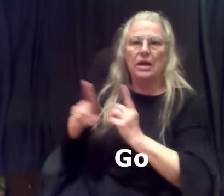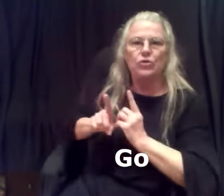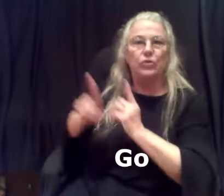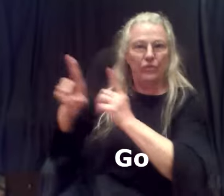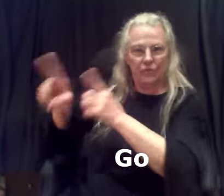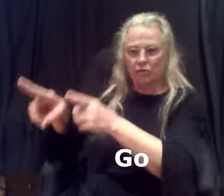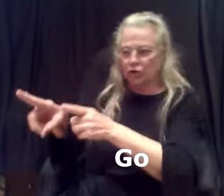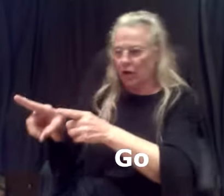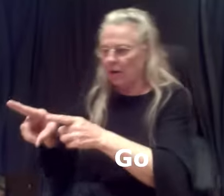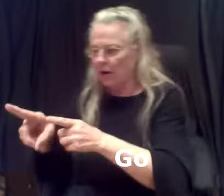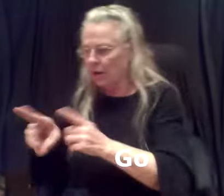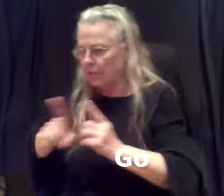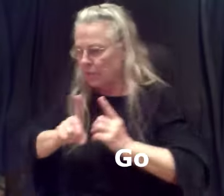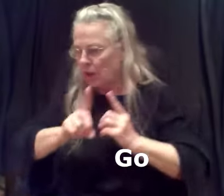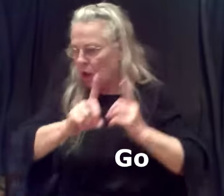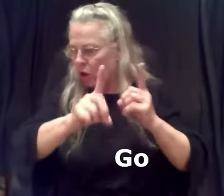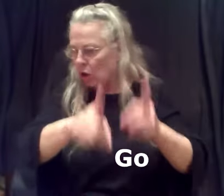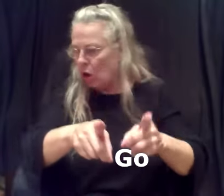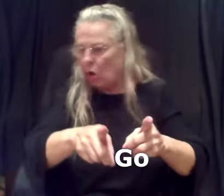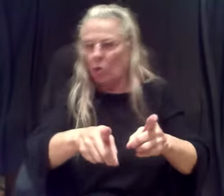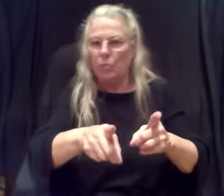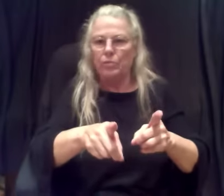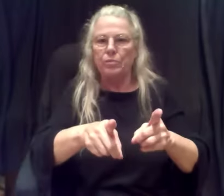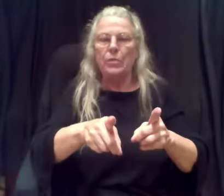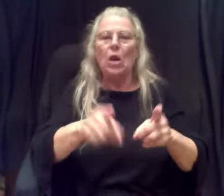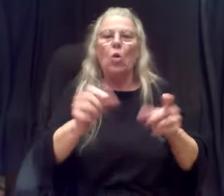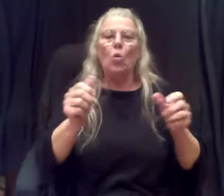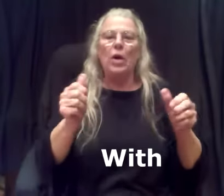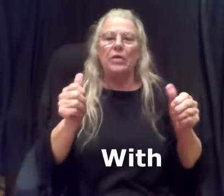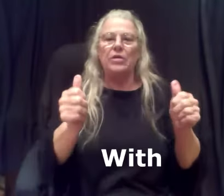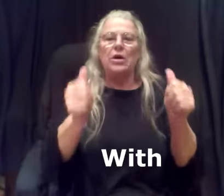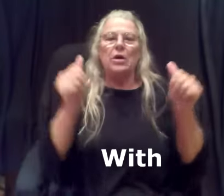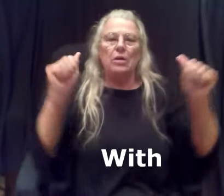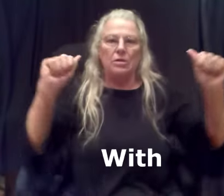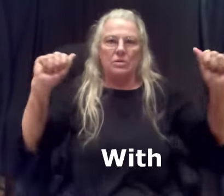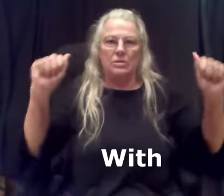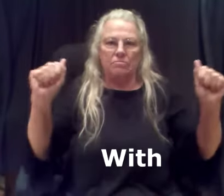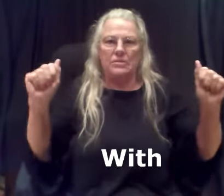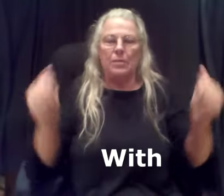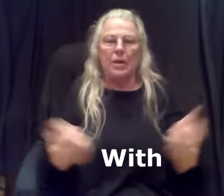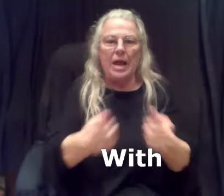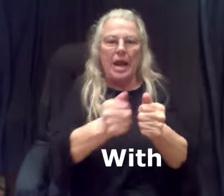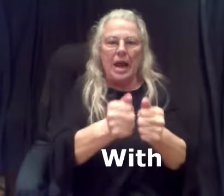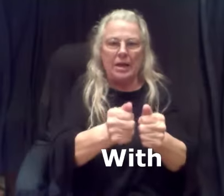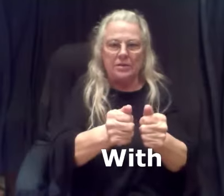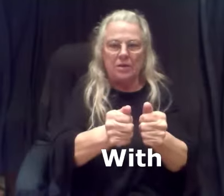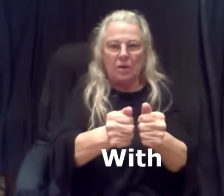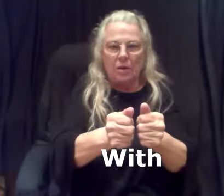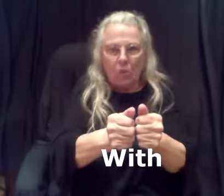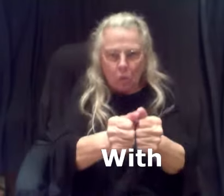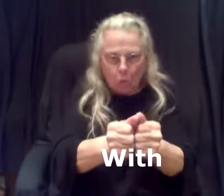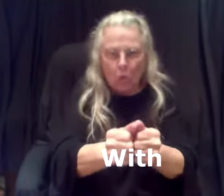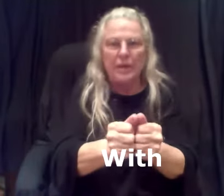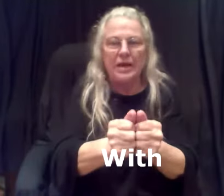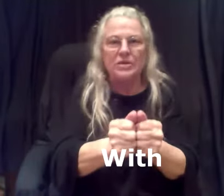the future area. Go. With. AA hands, one is